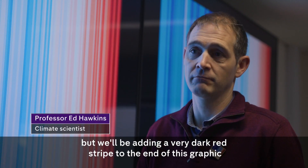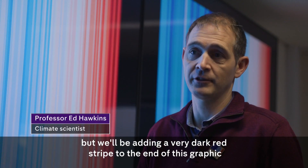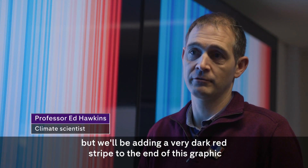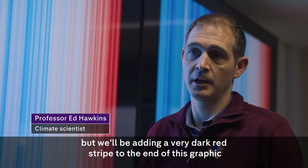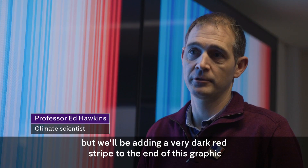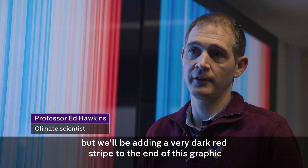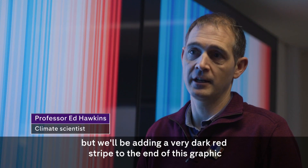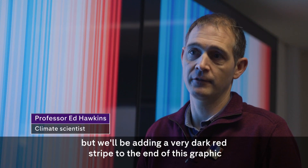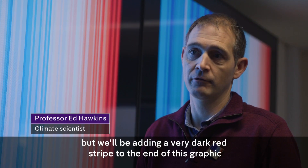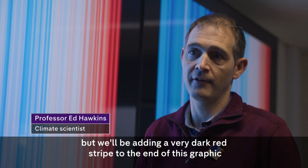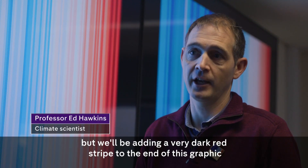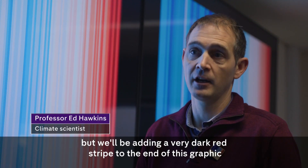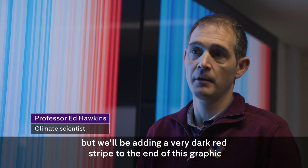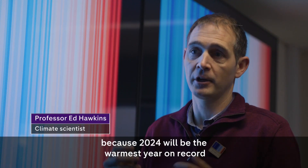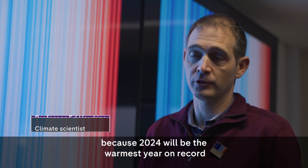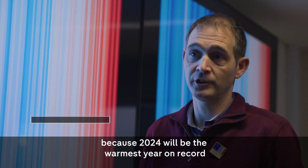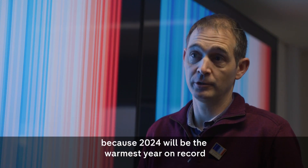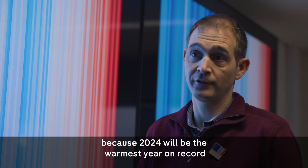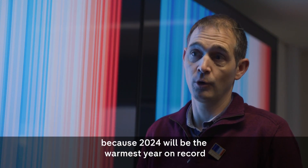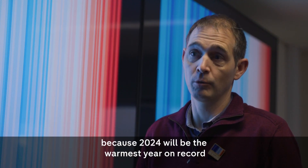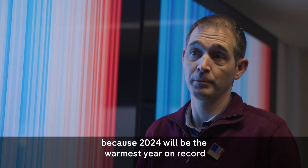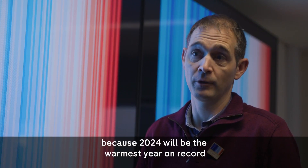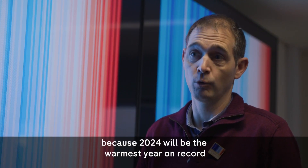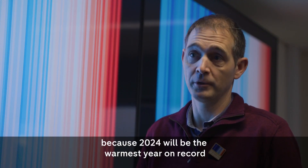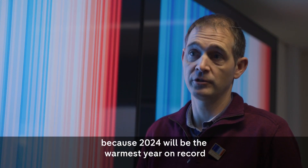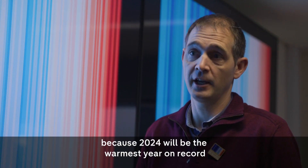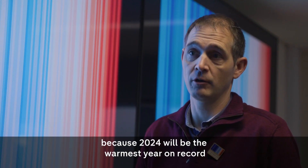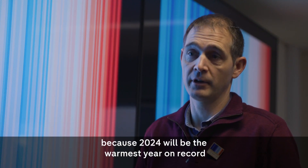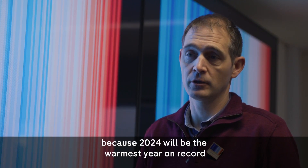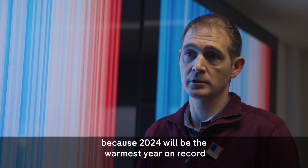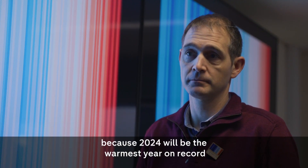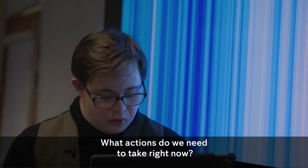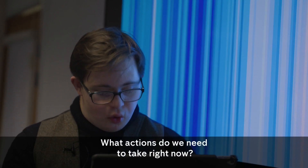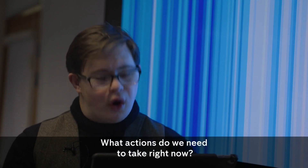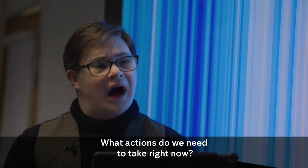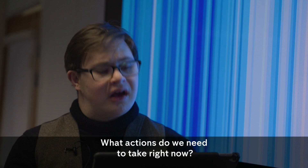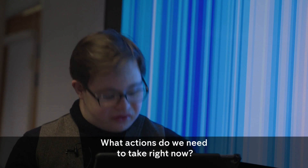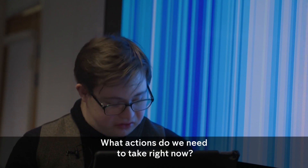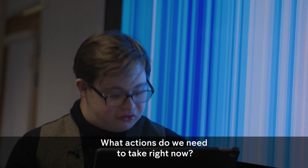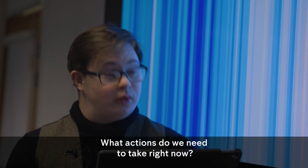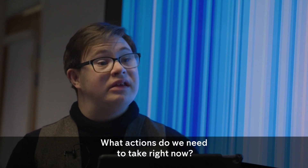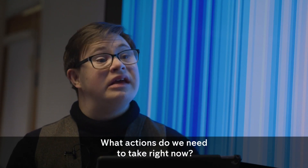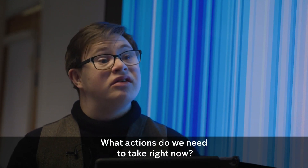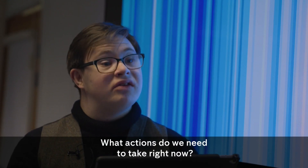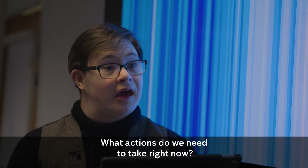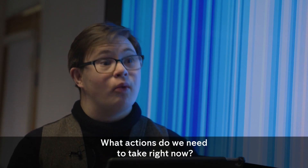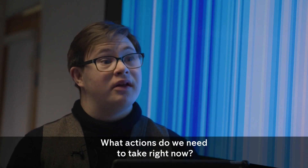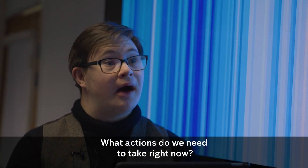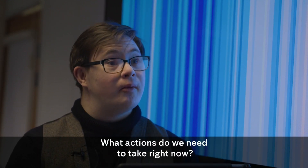red stripe to the end of this graphic because 2024 will be the warmest year on record. What actions do we need to take right now?